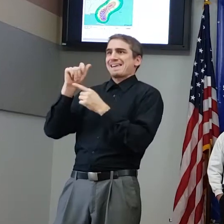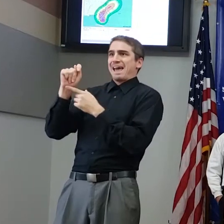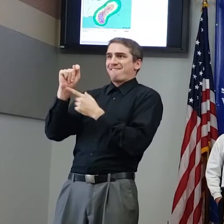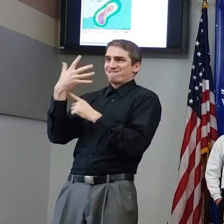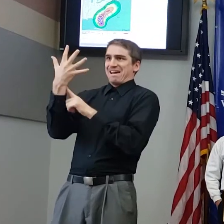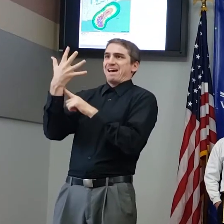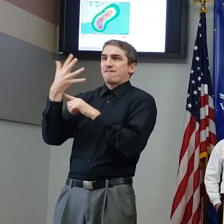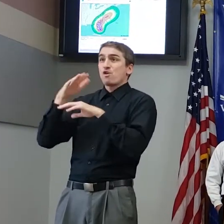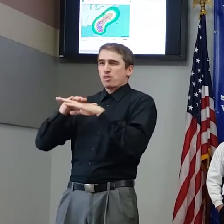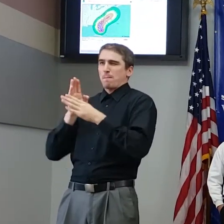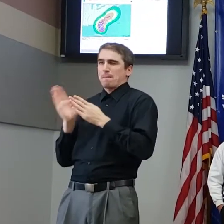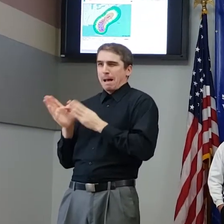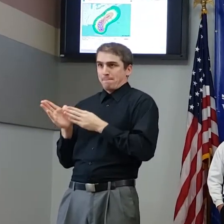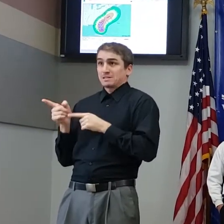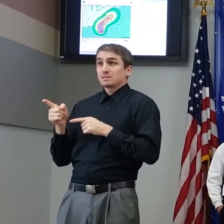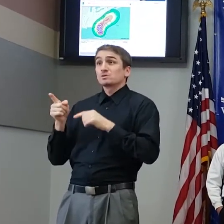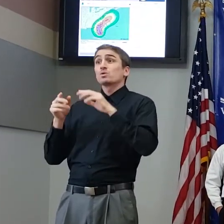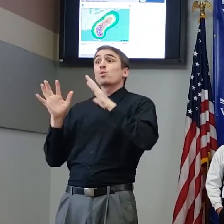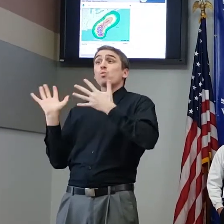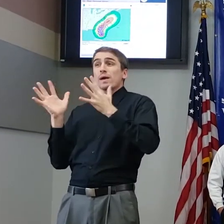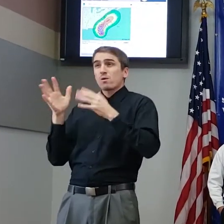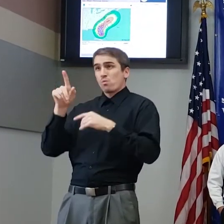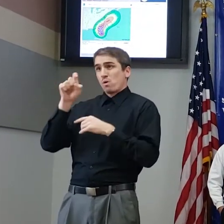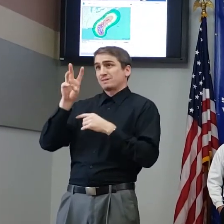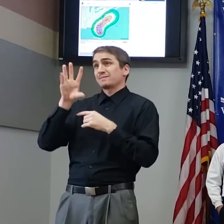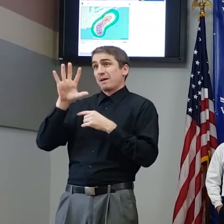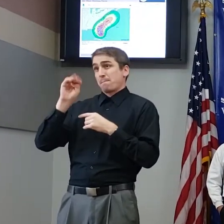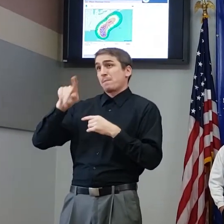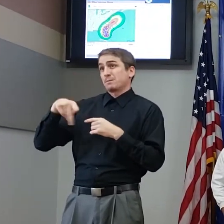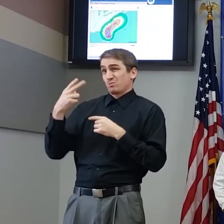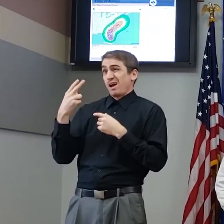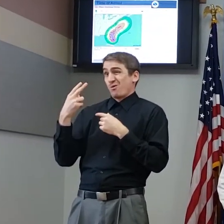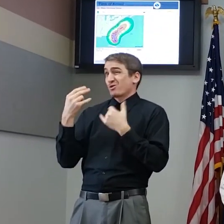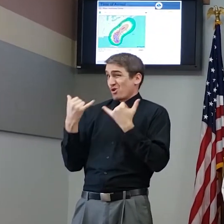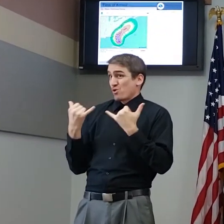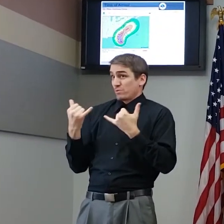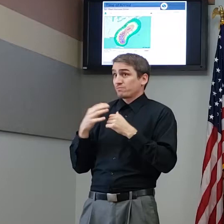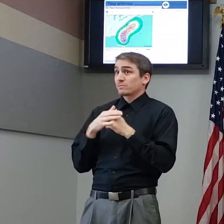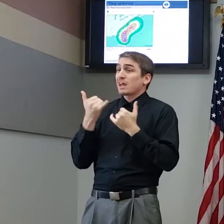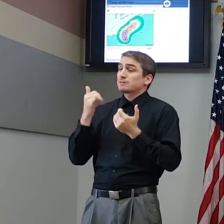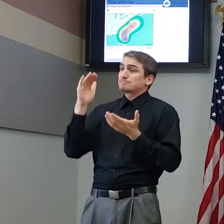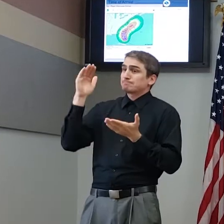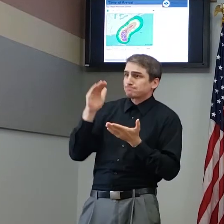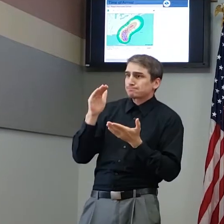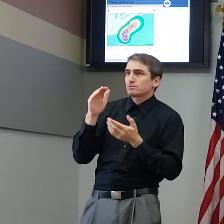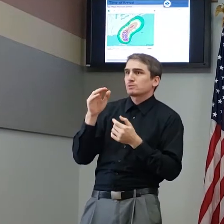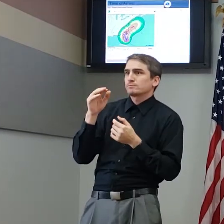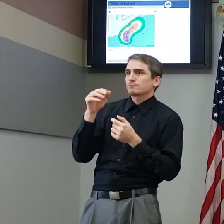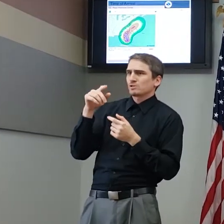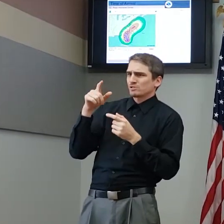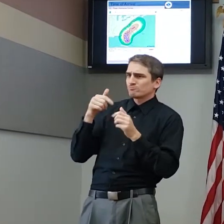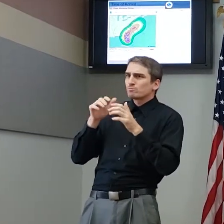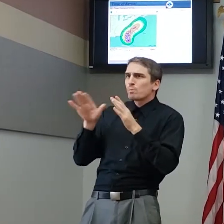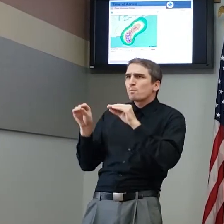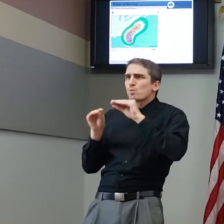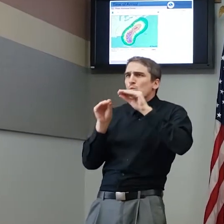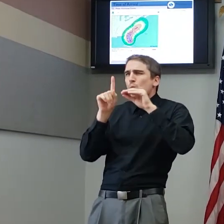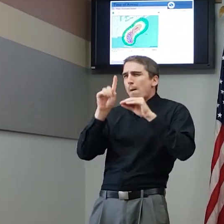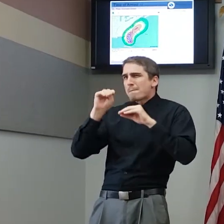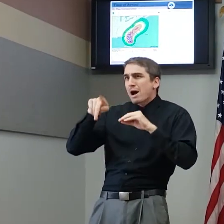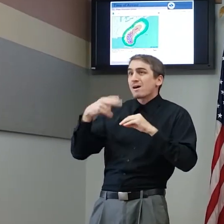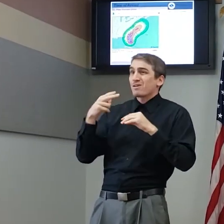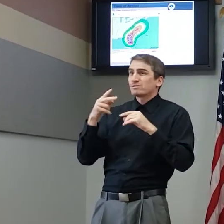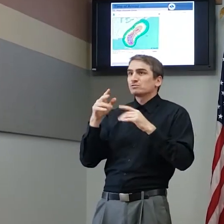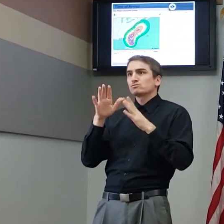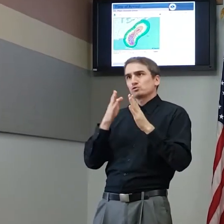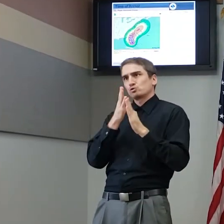the Bahamas at winds of 165 miles an hour currently. It is down to 1 mile an hour and is drifting at this point. However, a